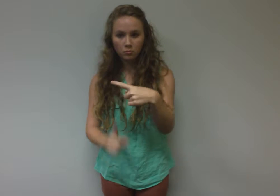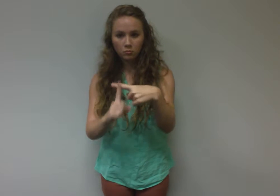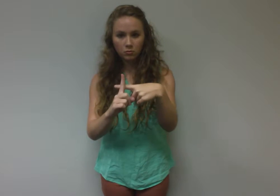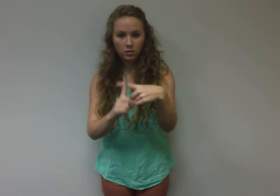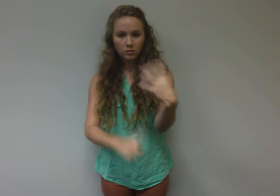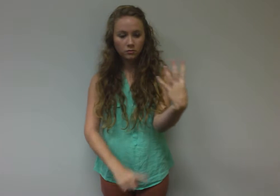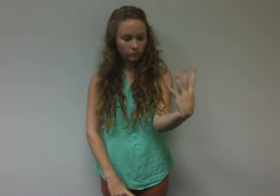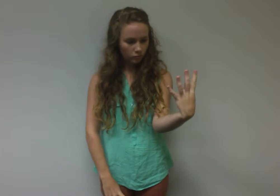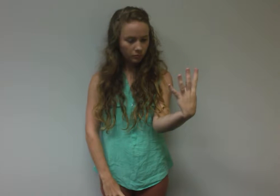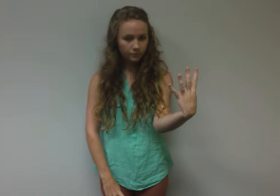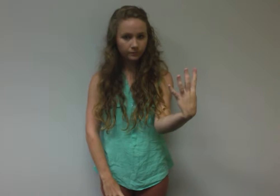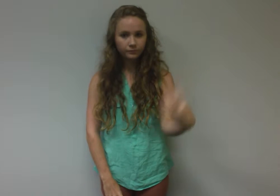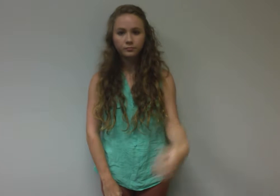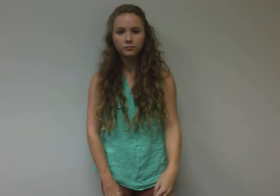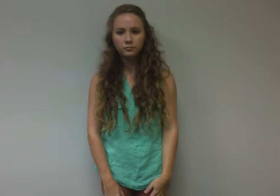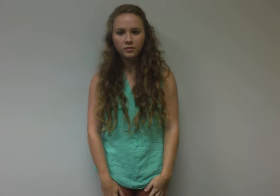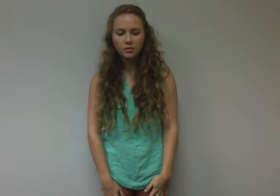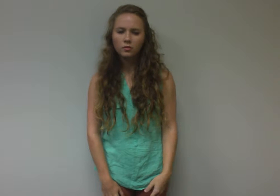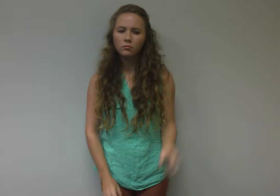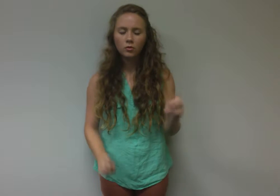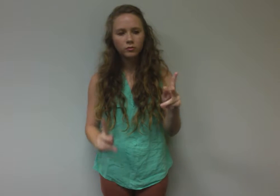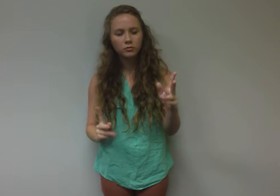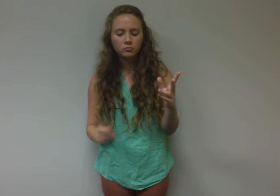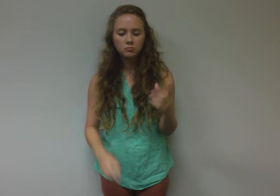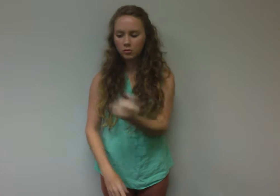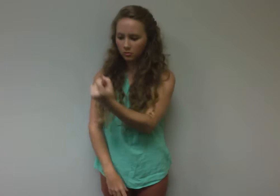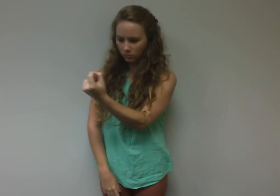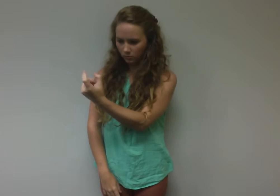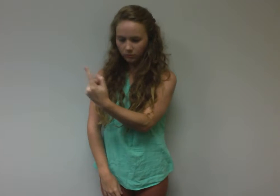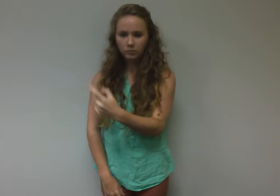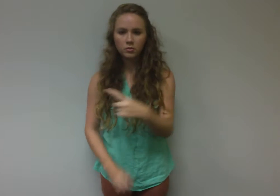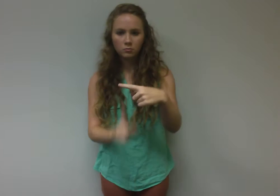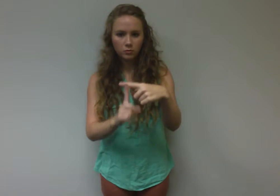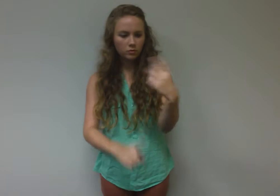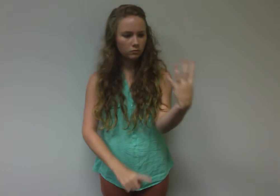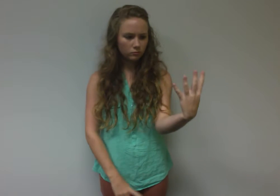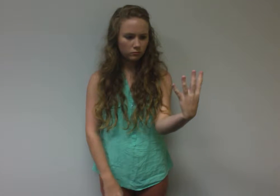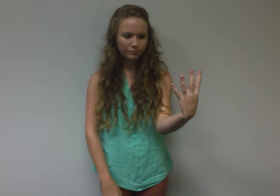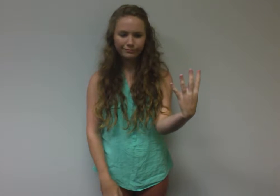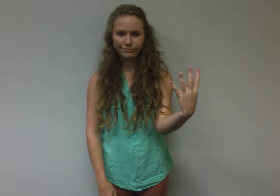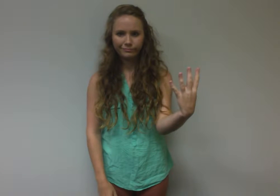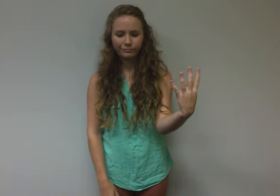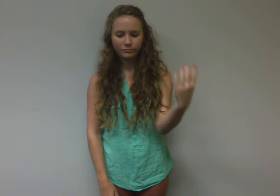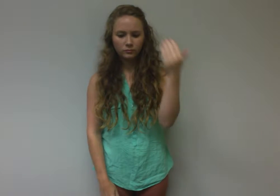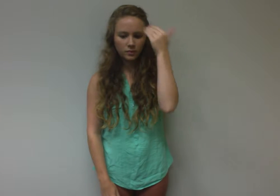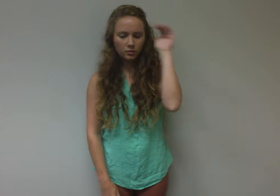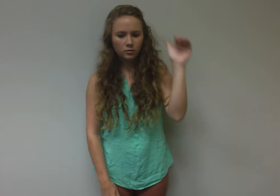So at first you'd say, hey Sal, 11 plus 4, I don't know how to add two-digit numbers yet. Well, there's a couple ways we can